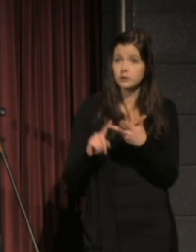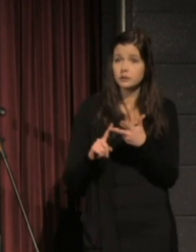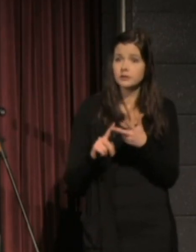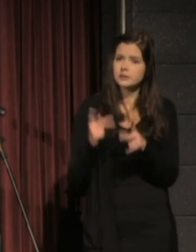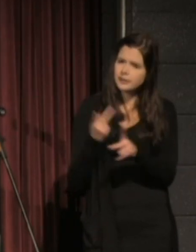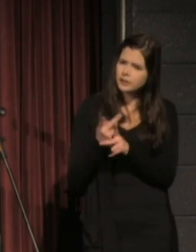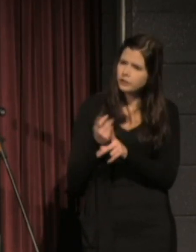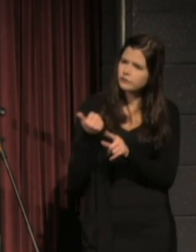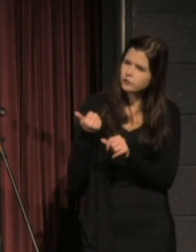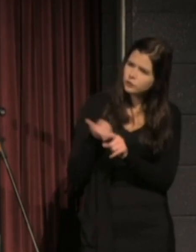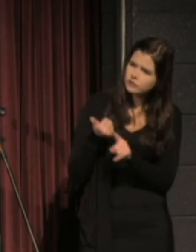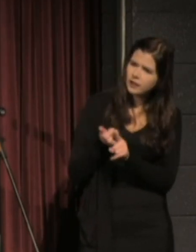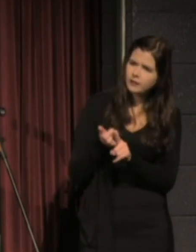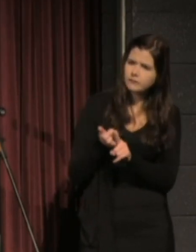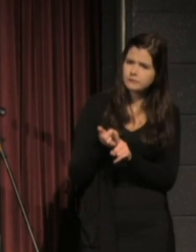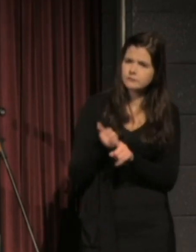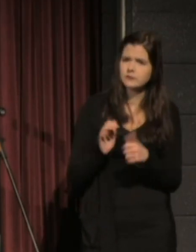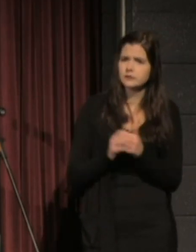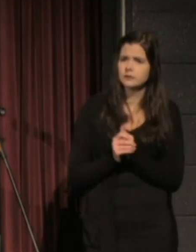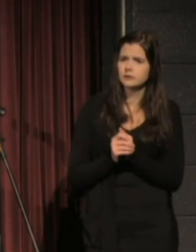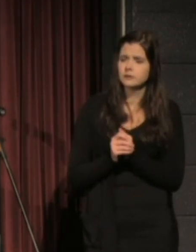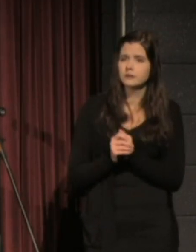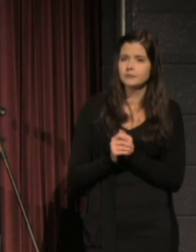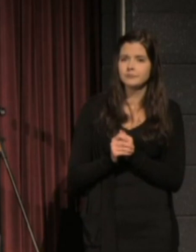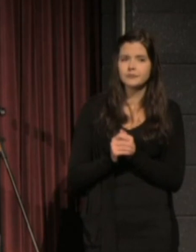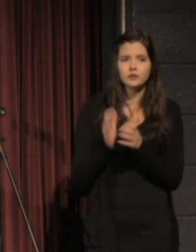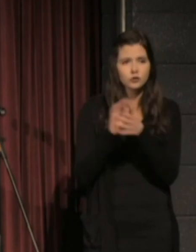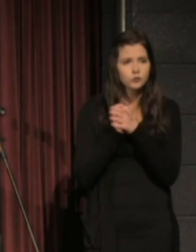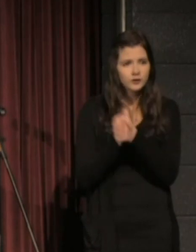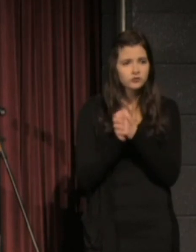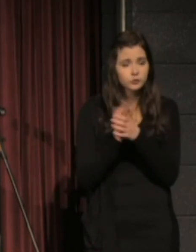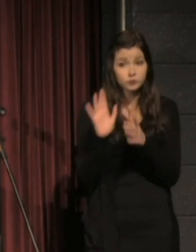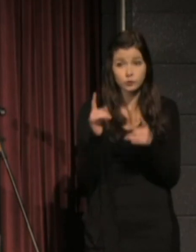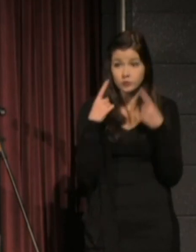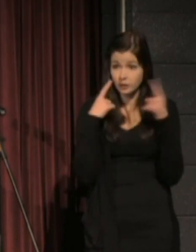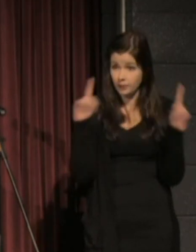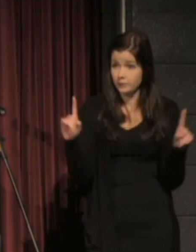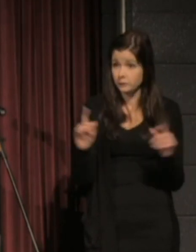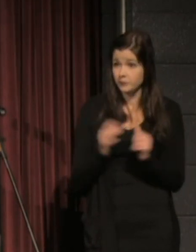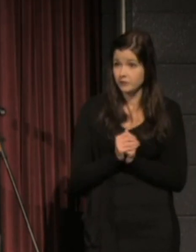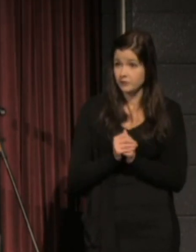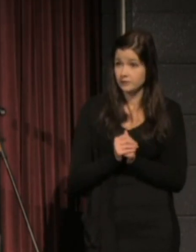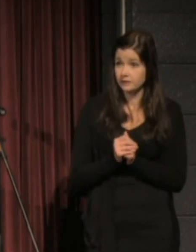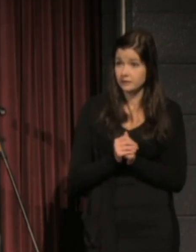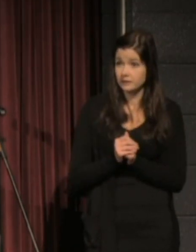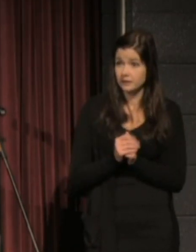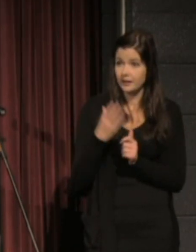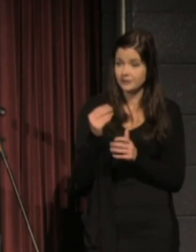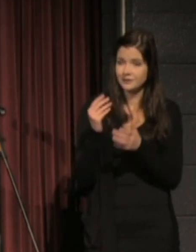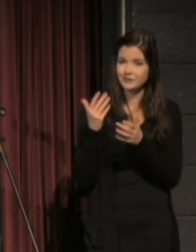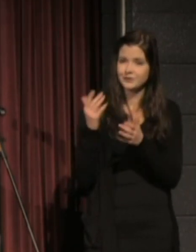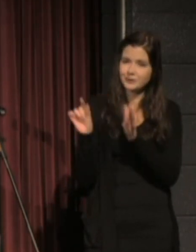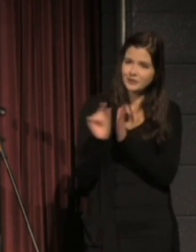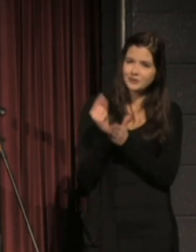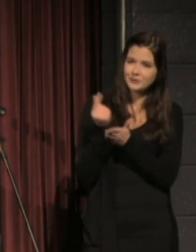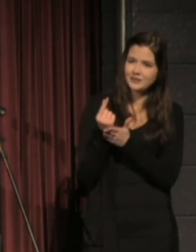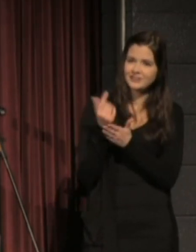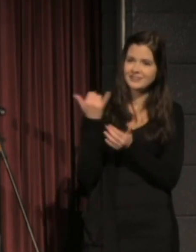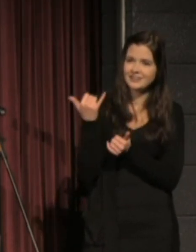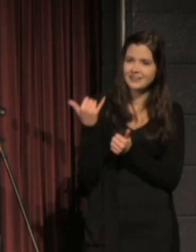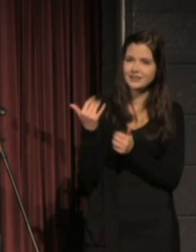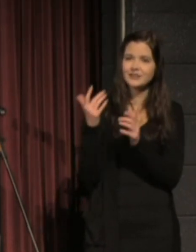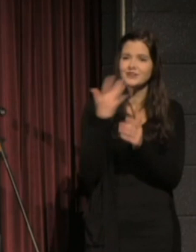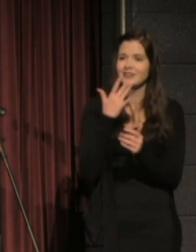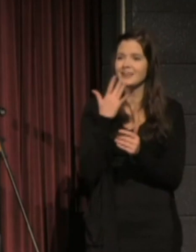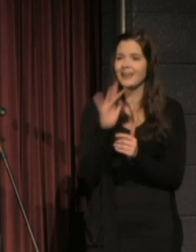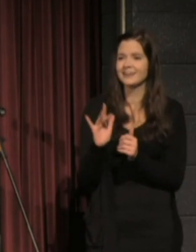care of yourself and your well-being. Congratulations on your accomplishments and your graduation today, and good luck to all of you in